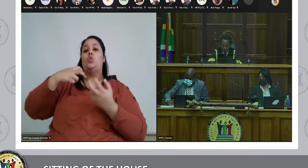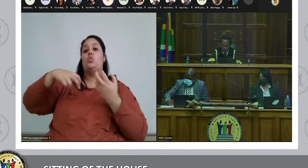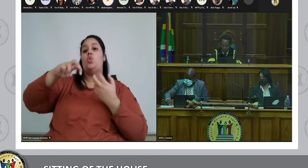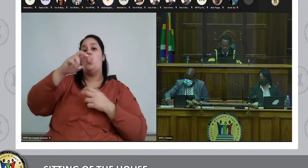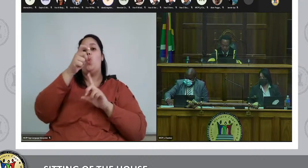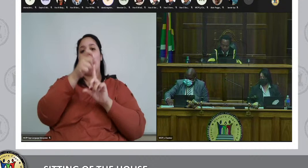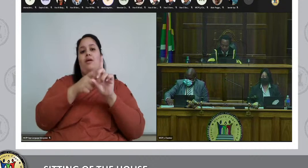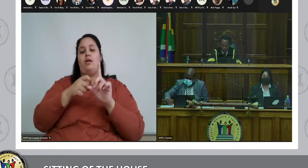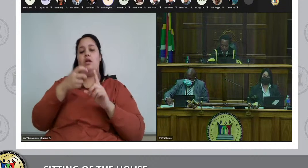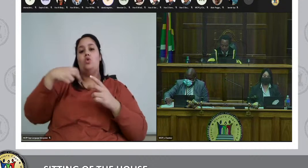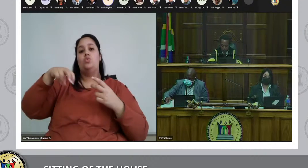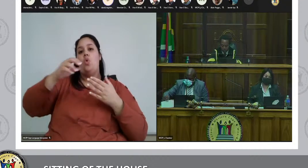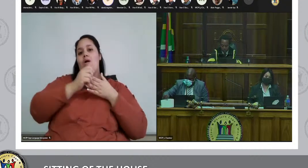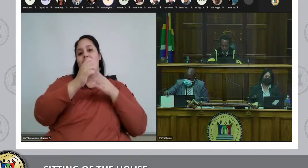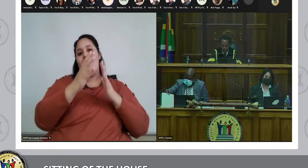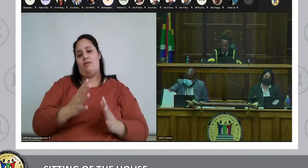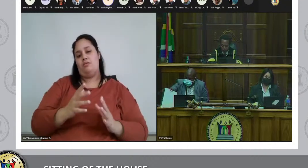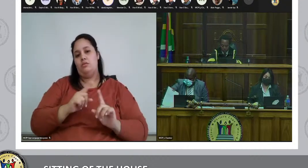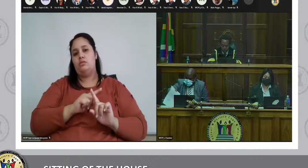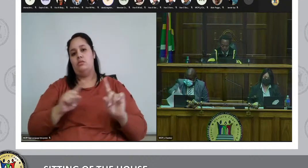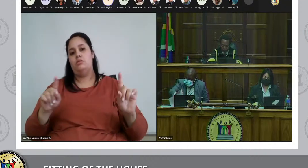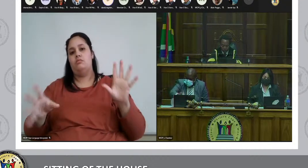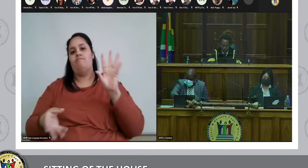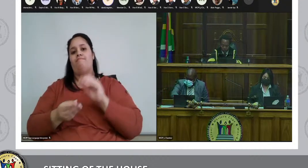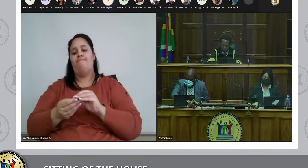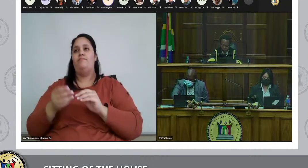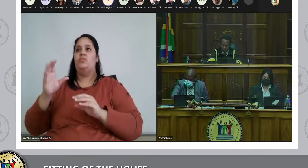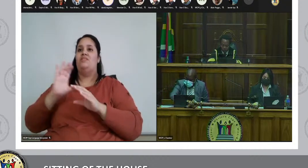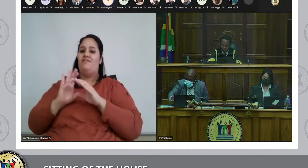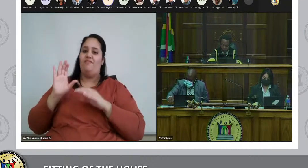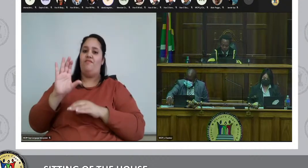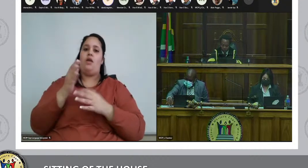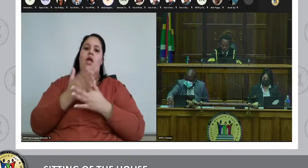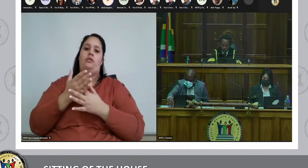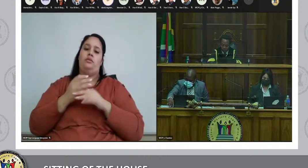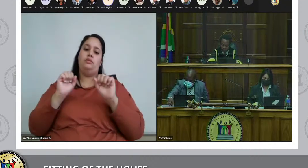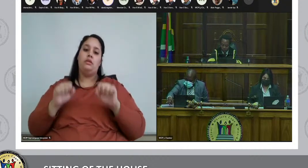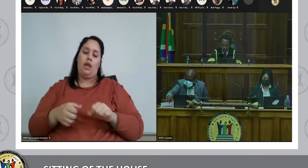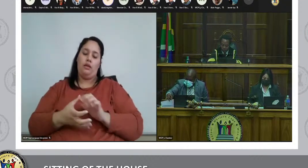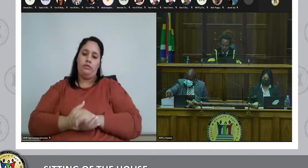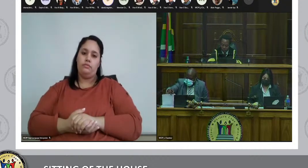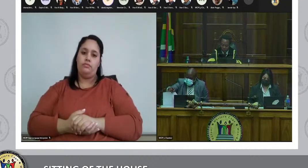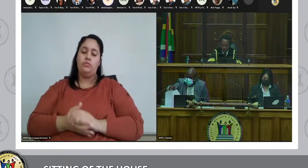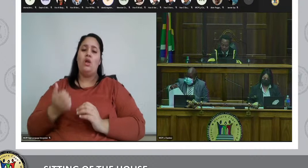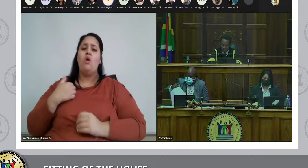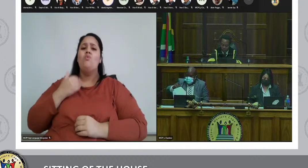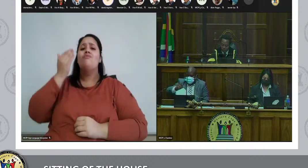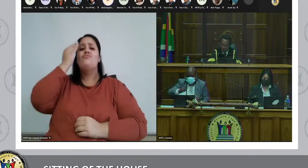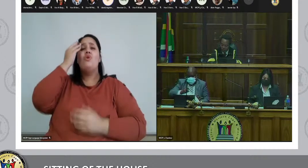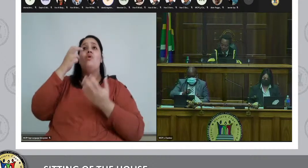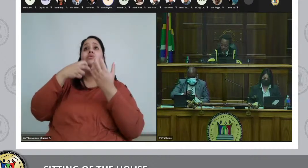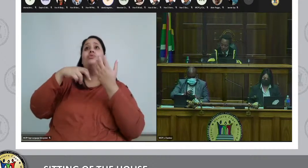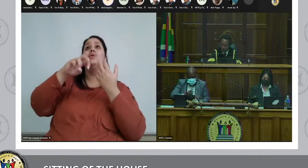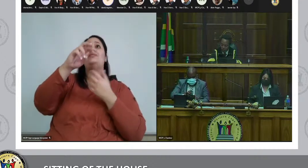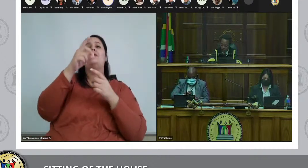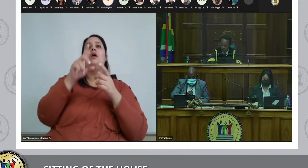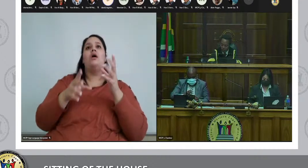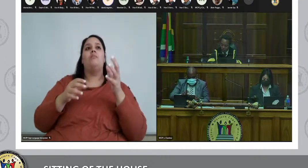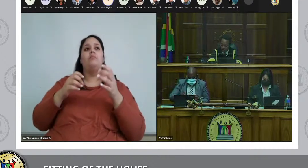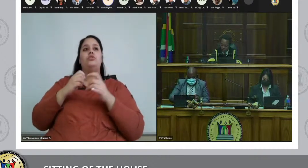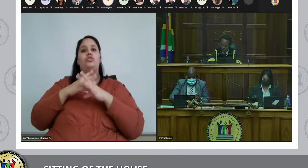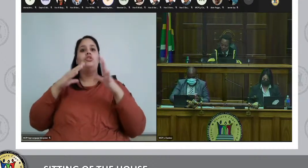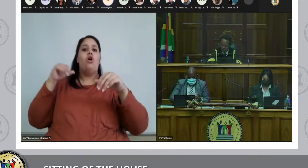of Tourism for funding relief. We know, of course, that tourism will bounce back, but it will take place at different